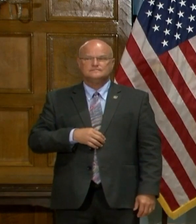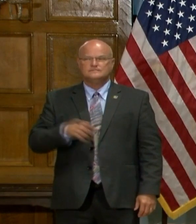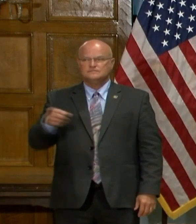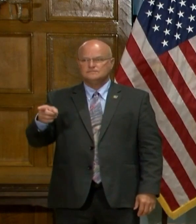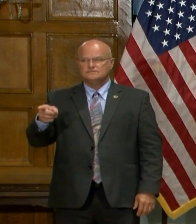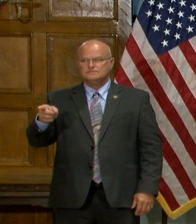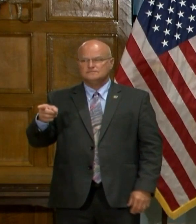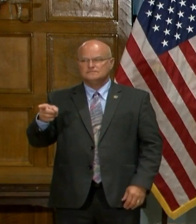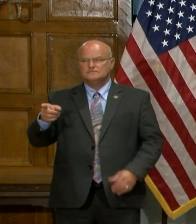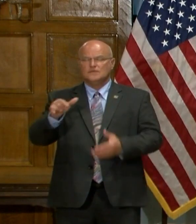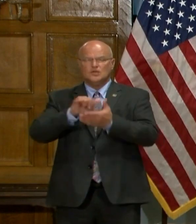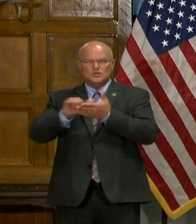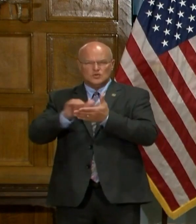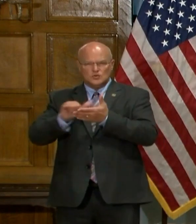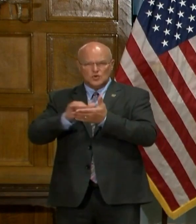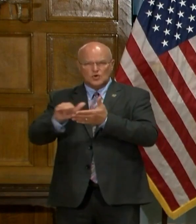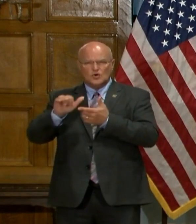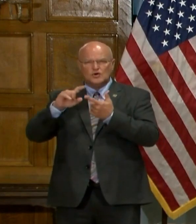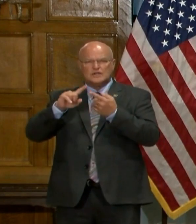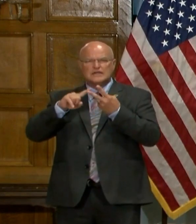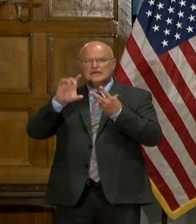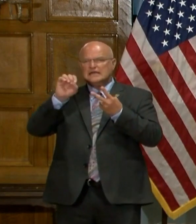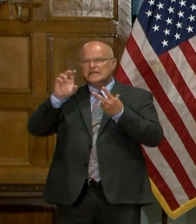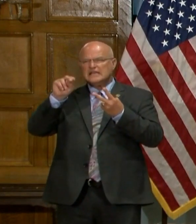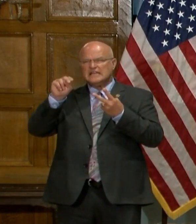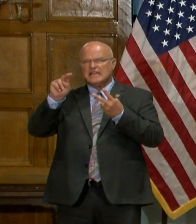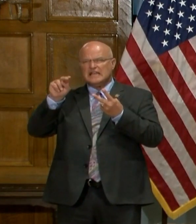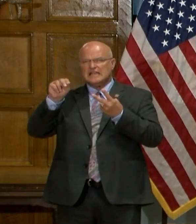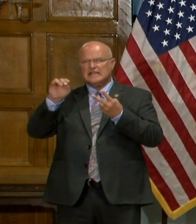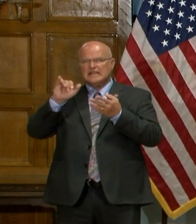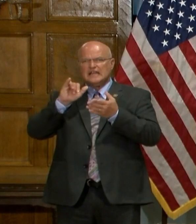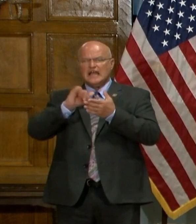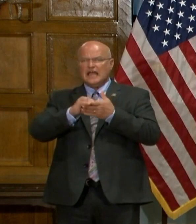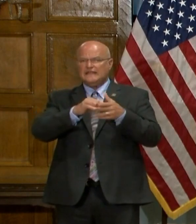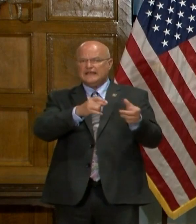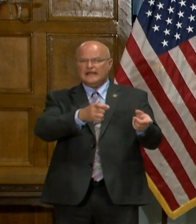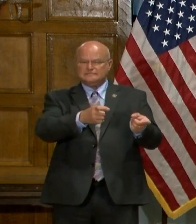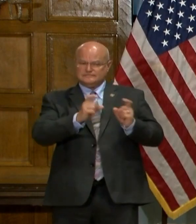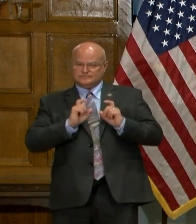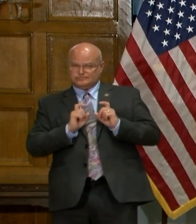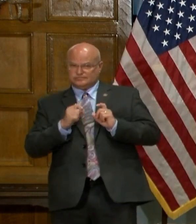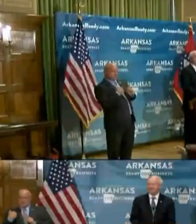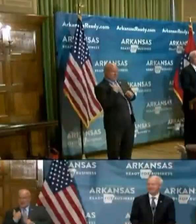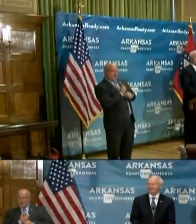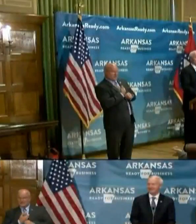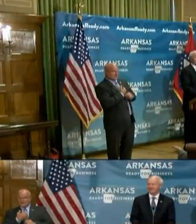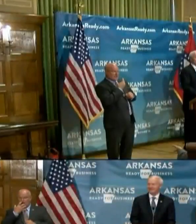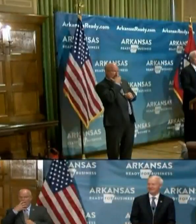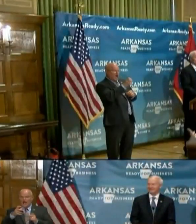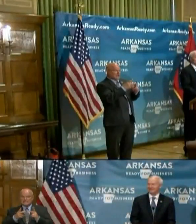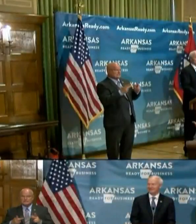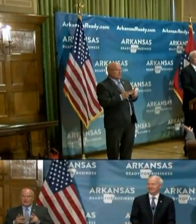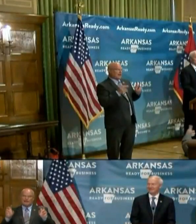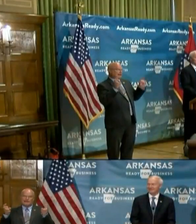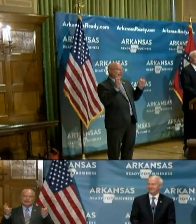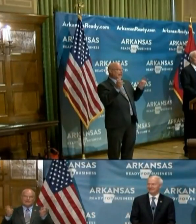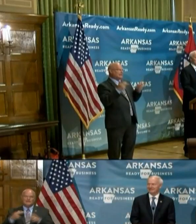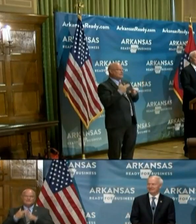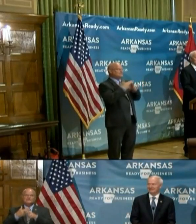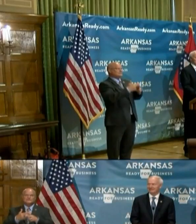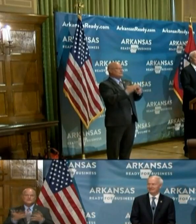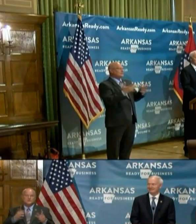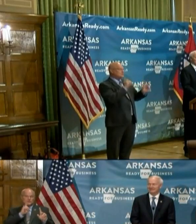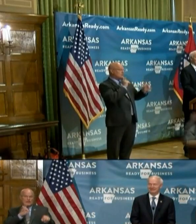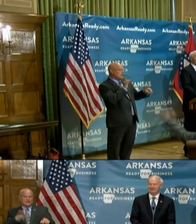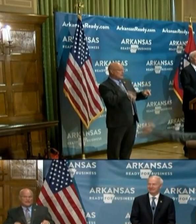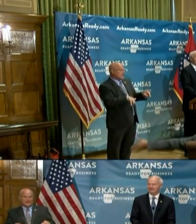I guess New York, Connecticut, those guys kind of returning the favor now to Arkansas, considering us a hot spot. I guess kind of what's your reaction